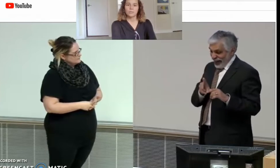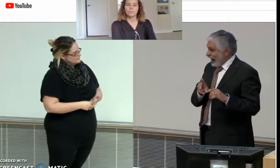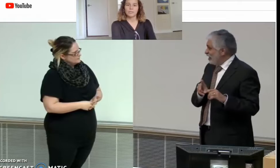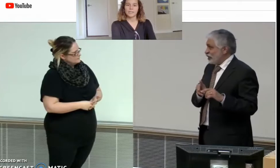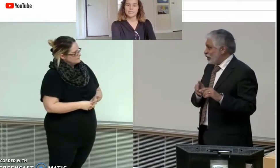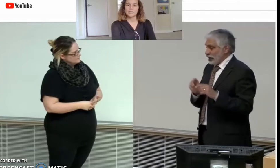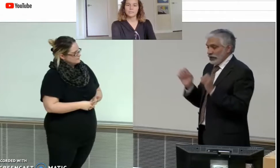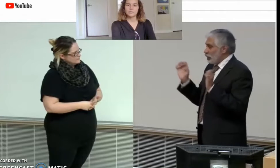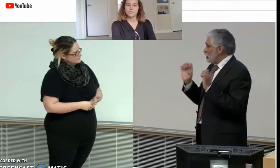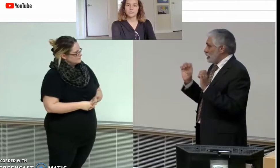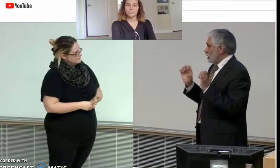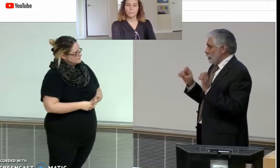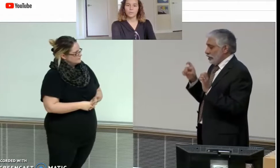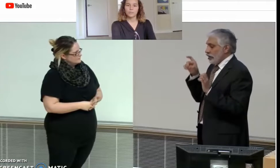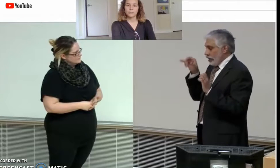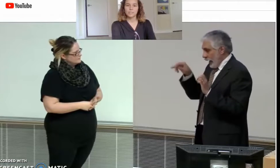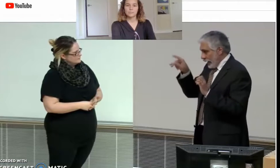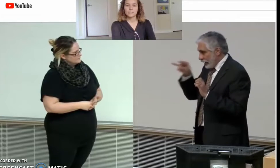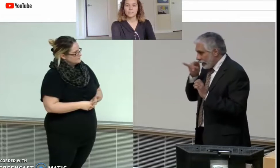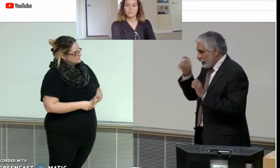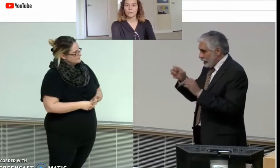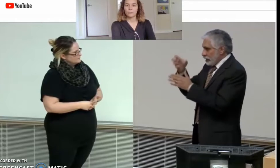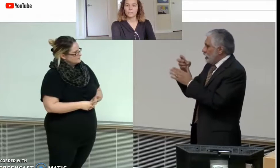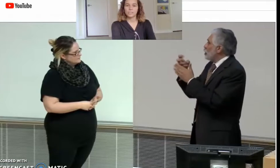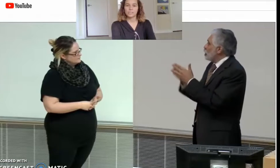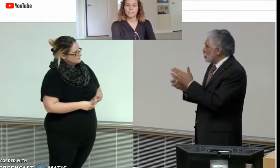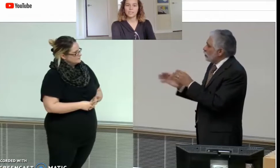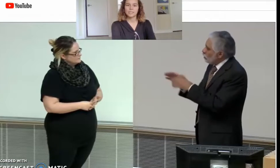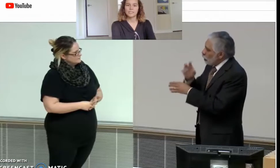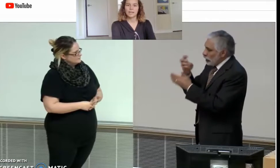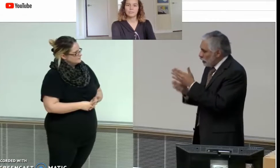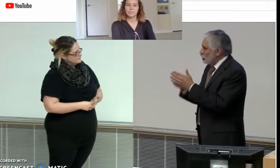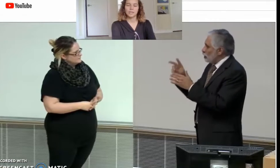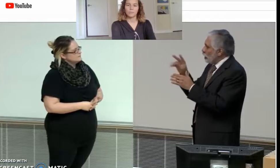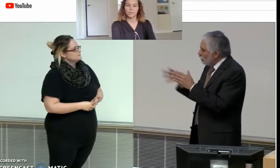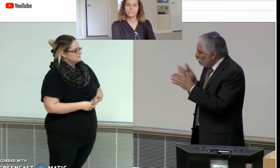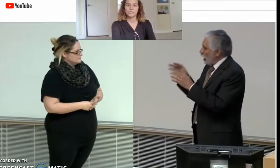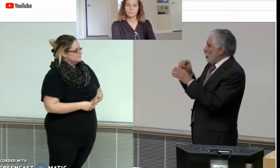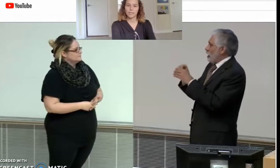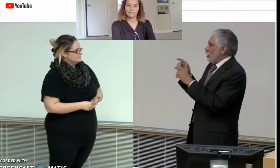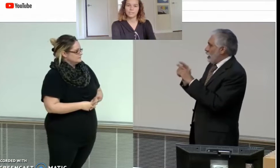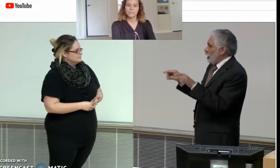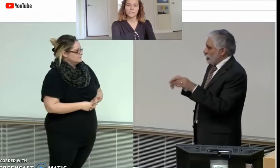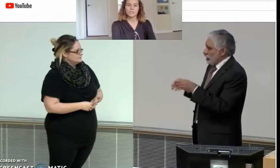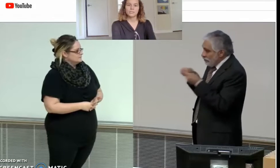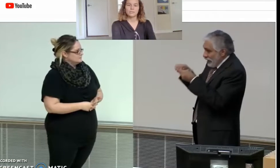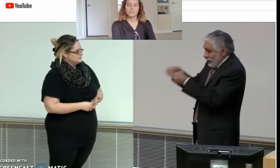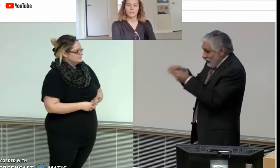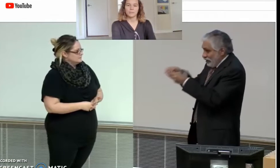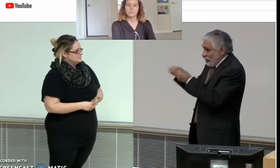If we're looking at 6 months versus 4, 6 months there is no emergency. The kid has time to get immersed into a language, to develop those